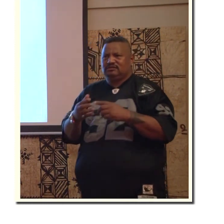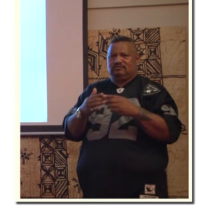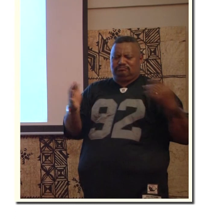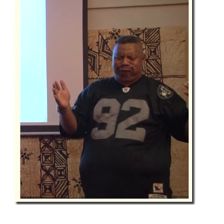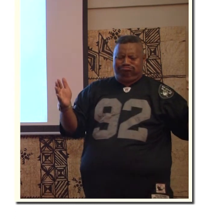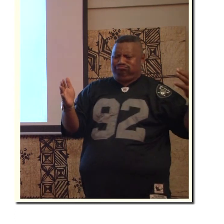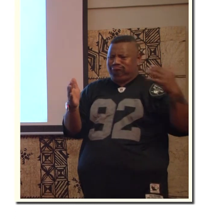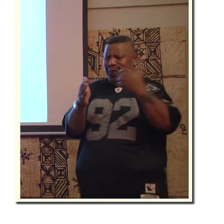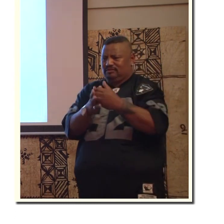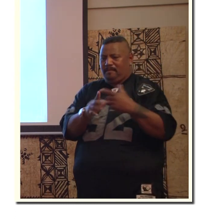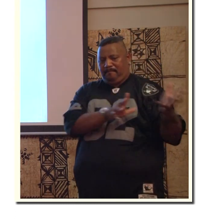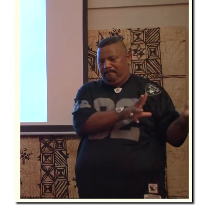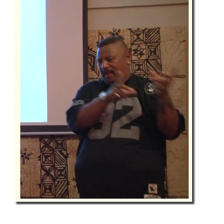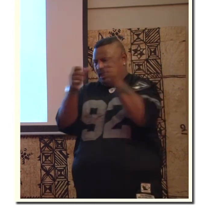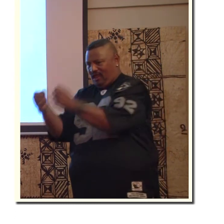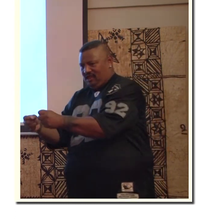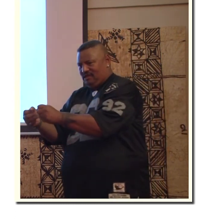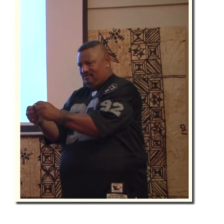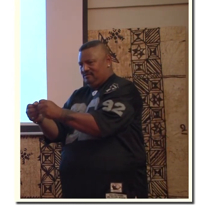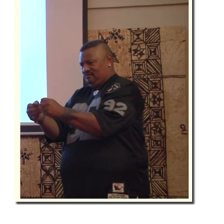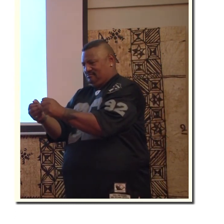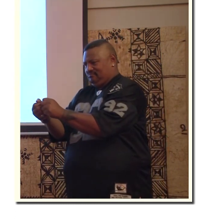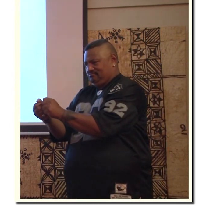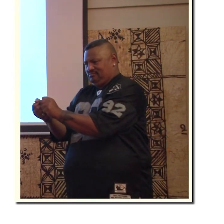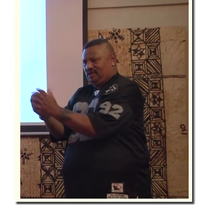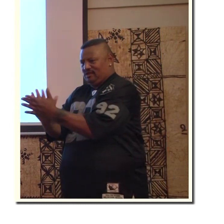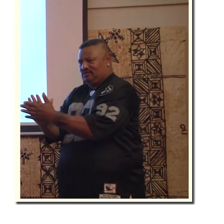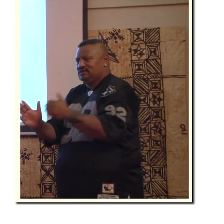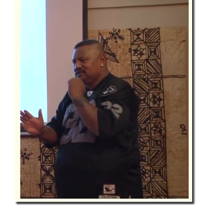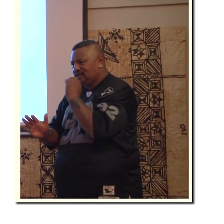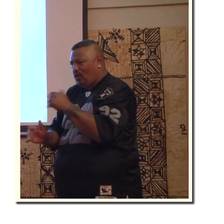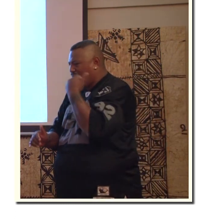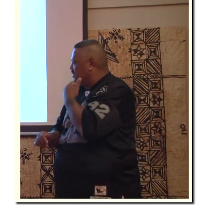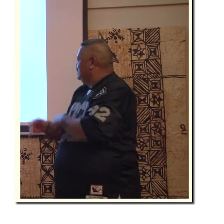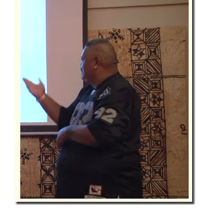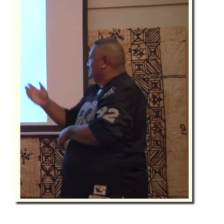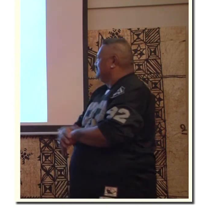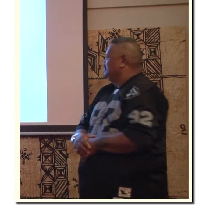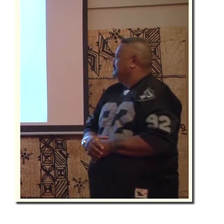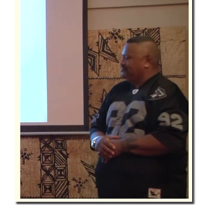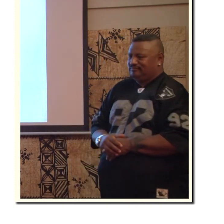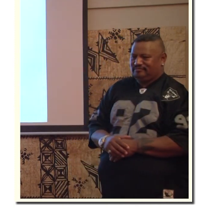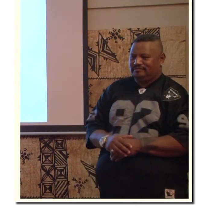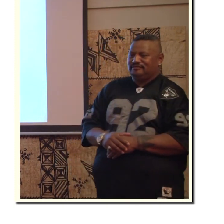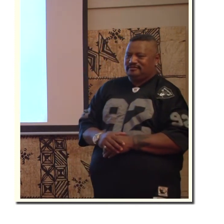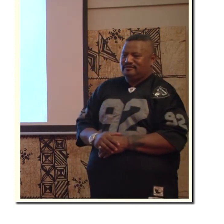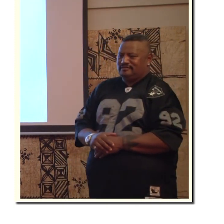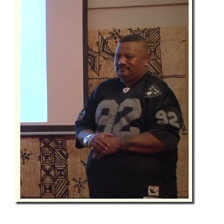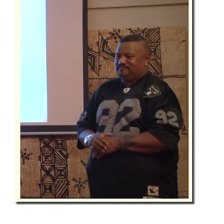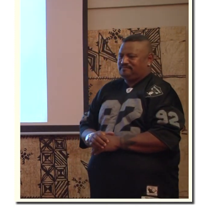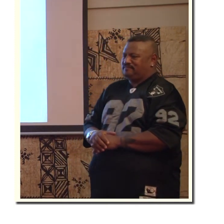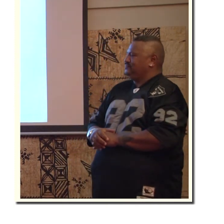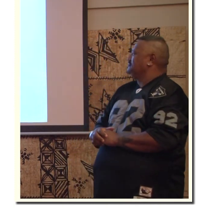Whakawhanaungatanga, being able to pass on information in te reo Māori through